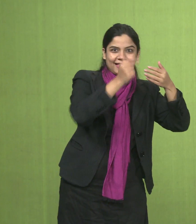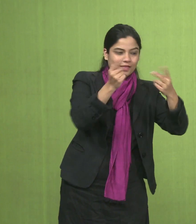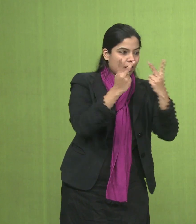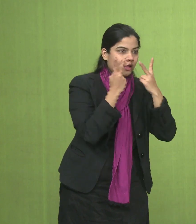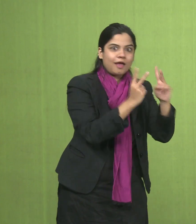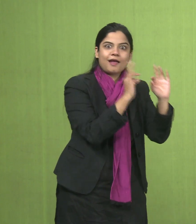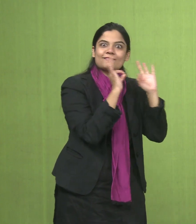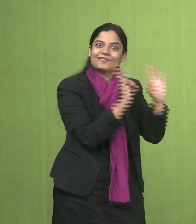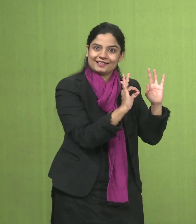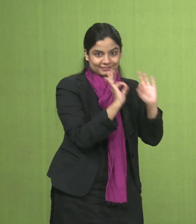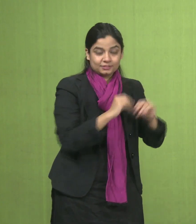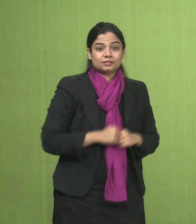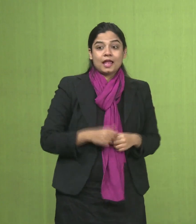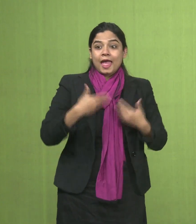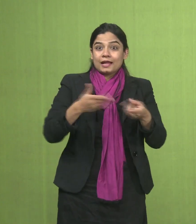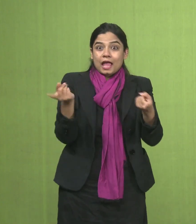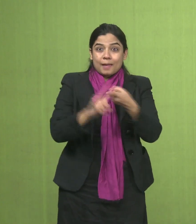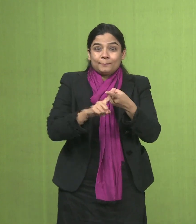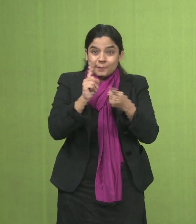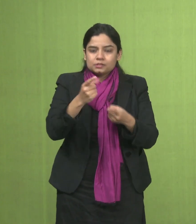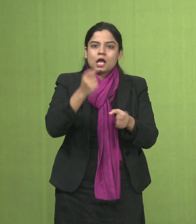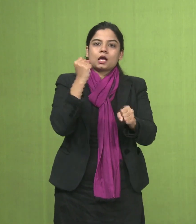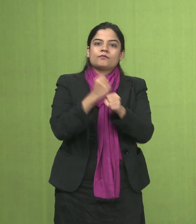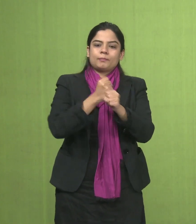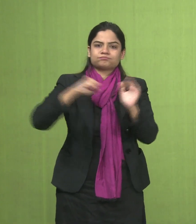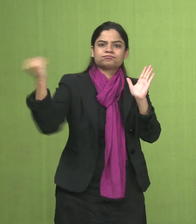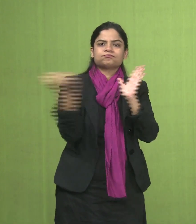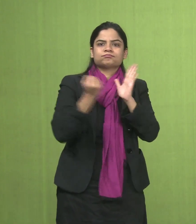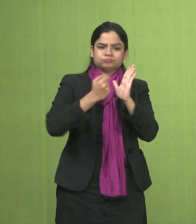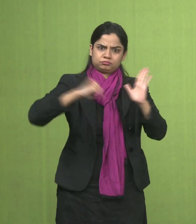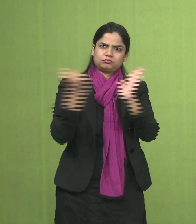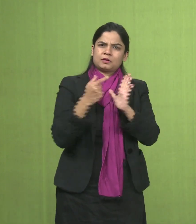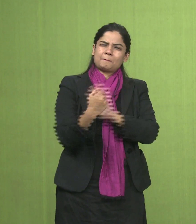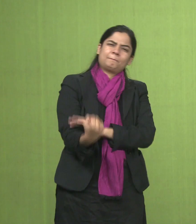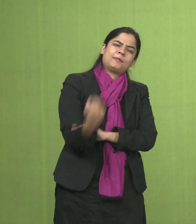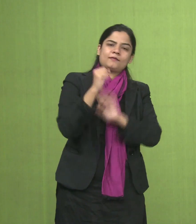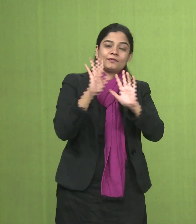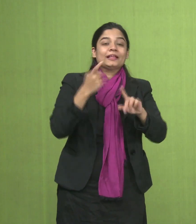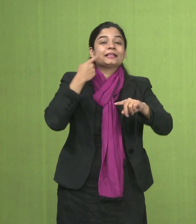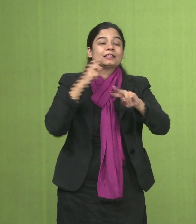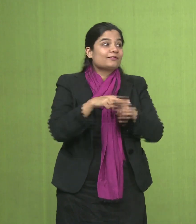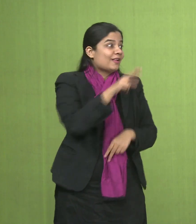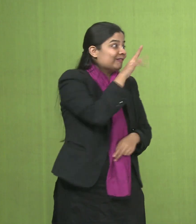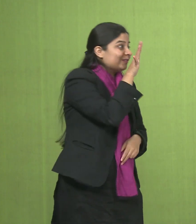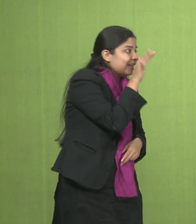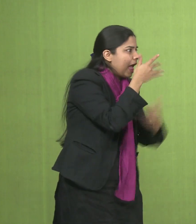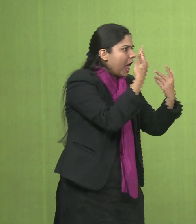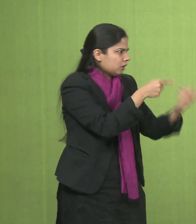If you notice, once you know the solutions, if you notice that any trader is doing some